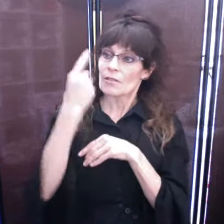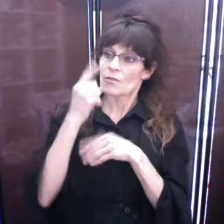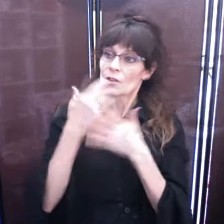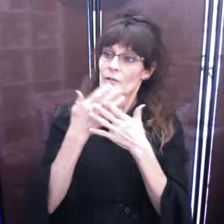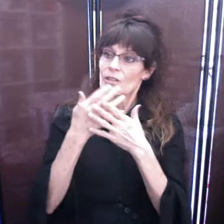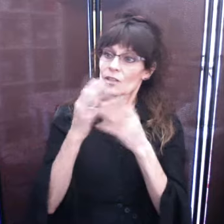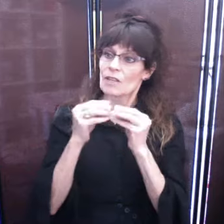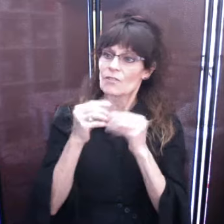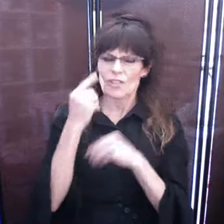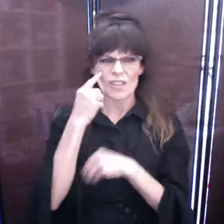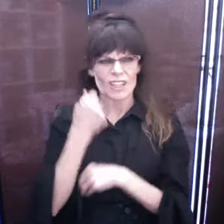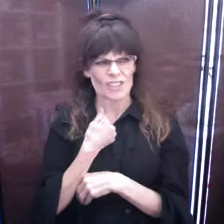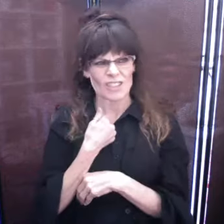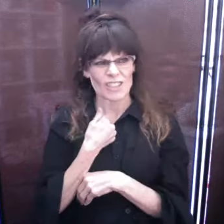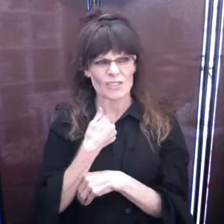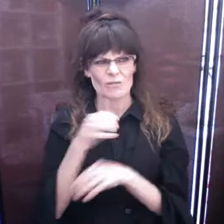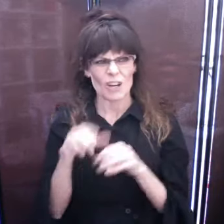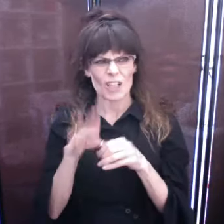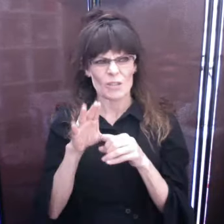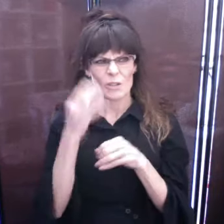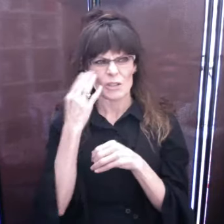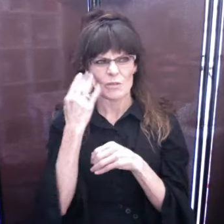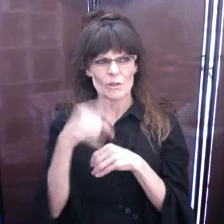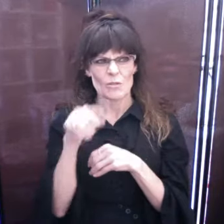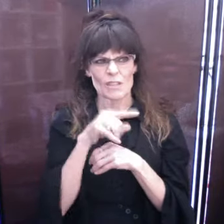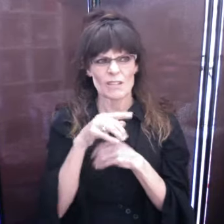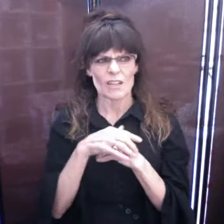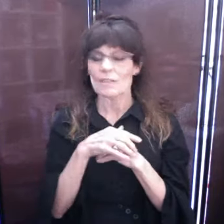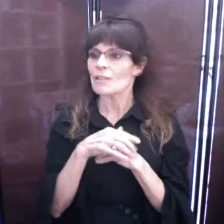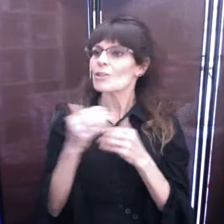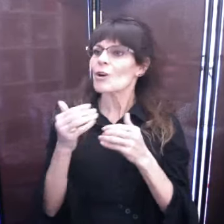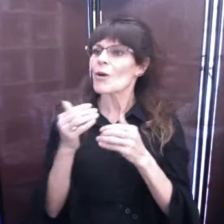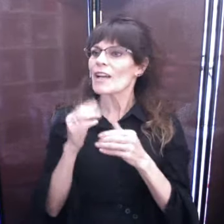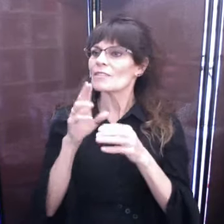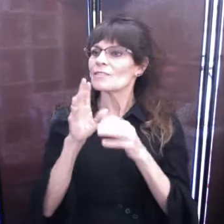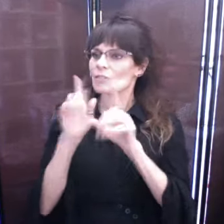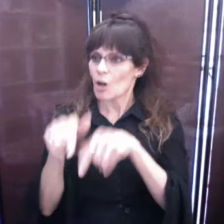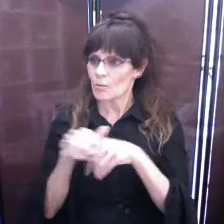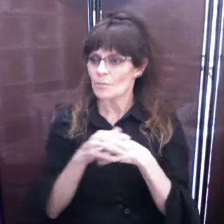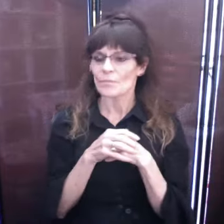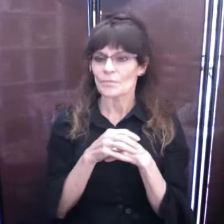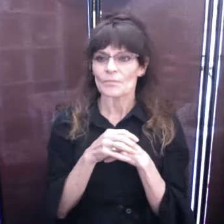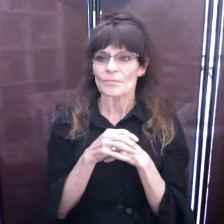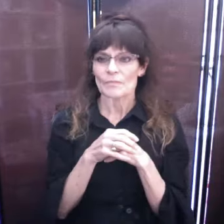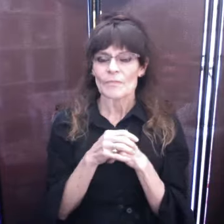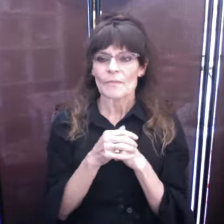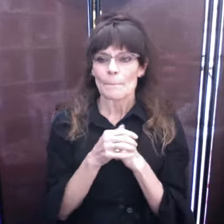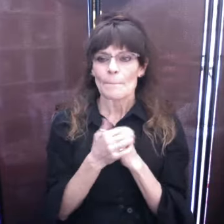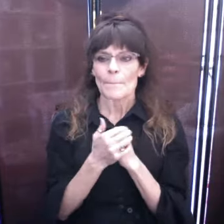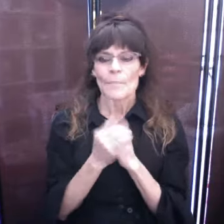you're thinking, it's kind of awkward. I don't know these guys all that well. Why don't you get to know them well? Go, just go out on a